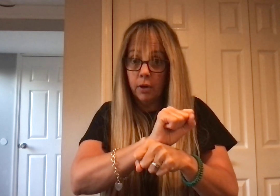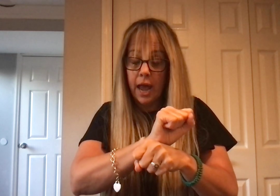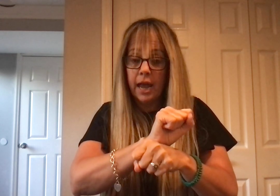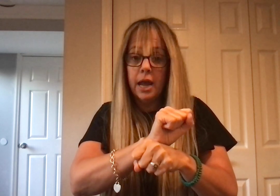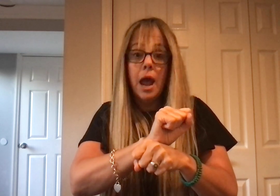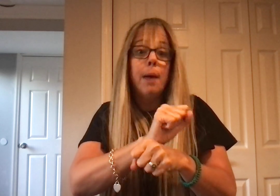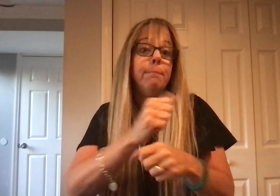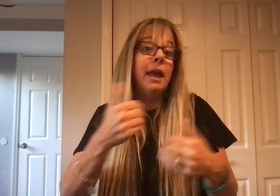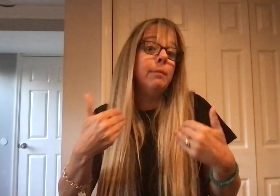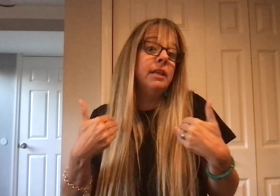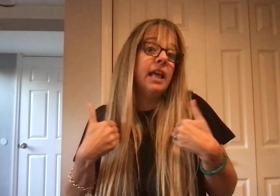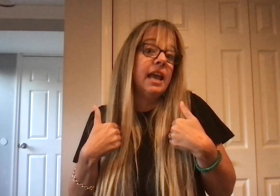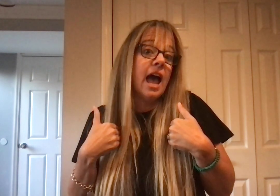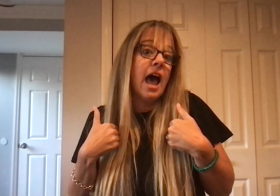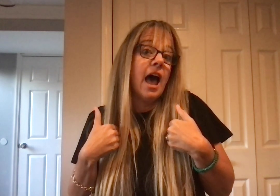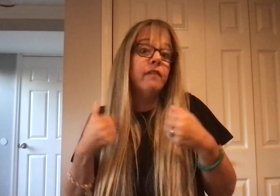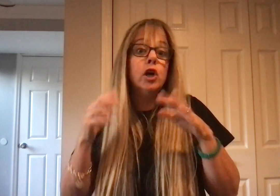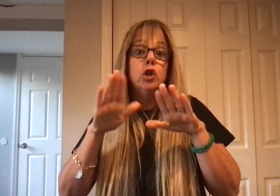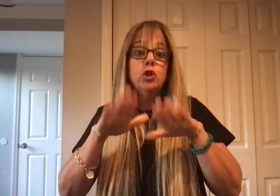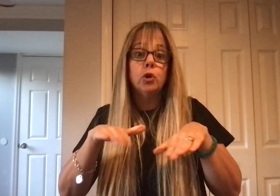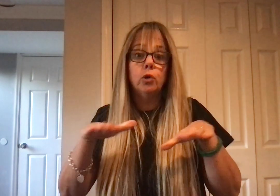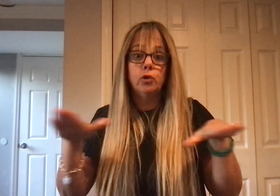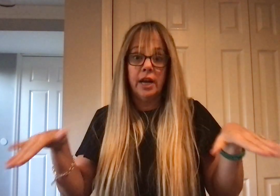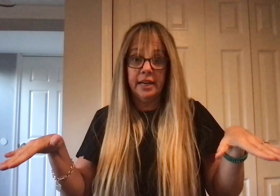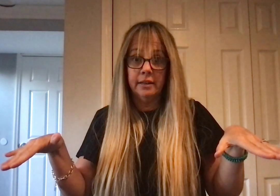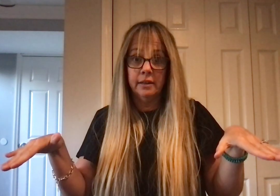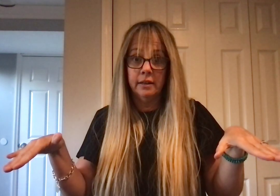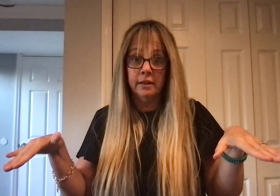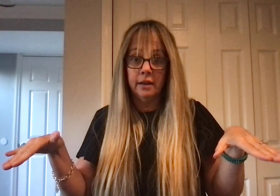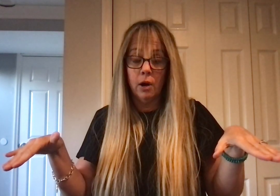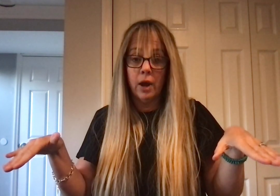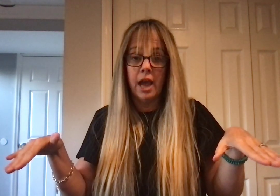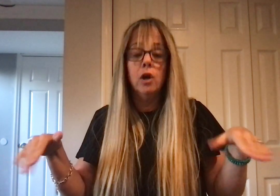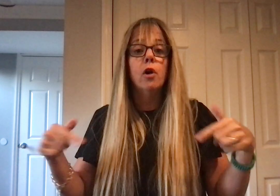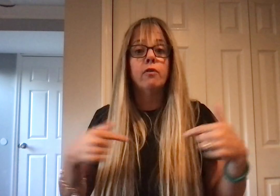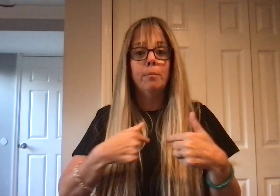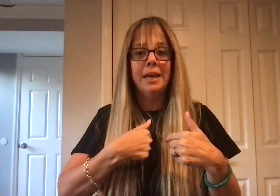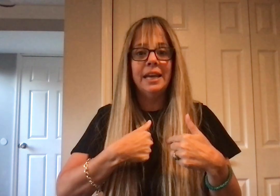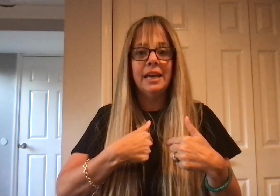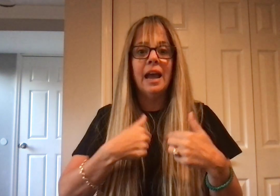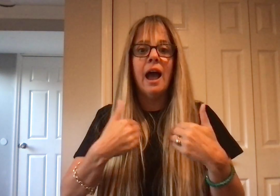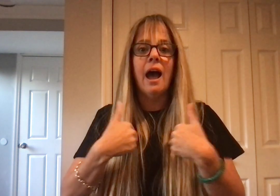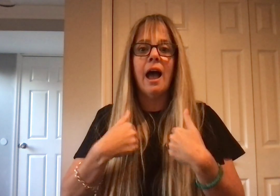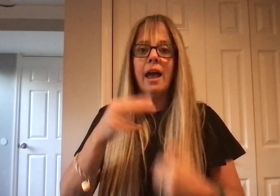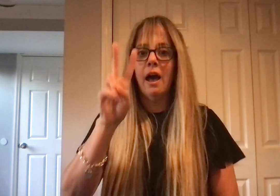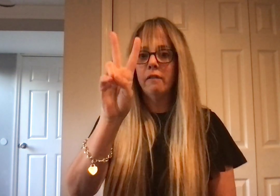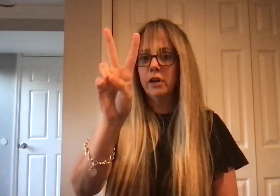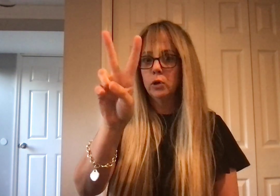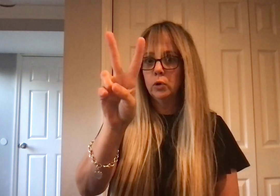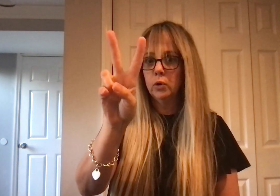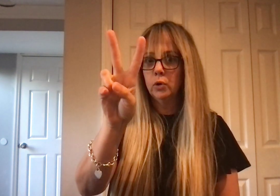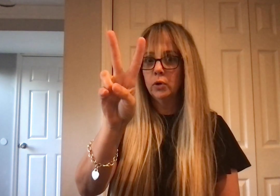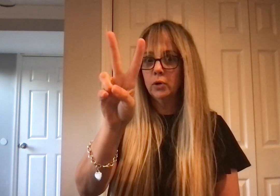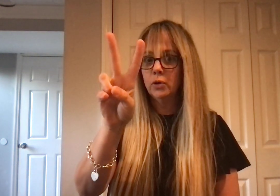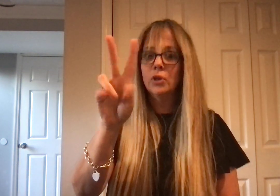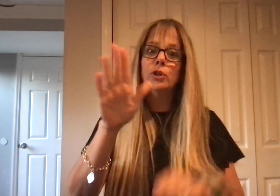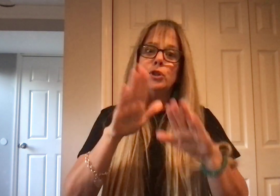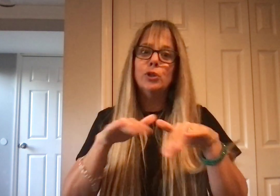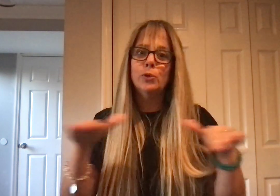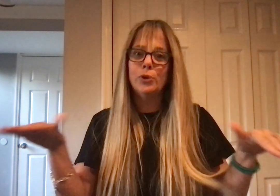okay? Maybe they have children. Okay, for me, I have 2